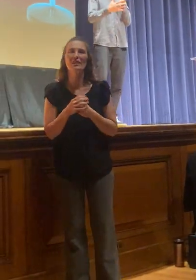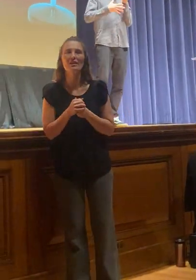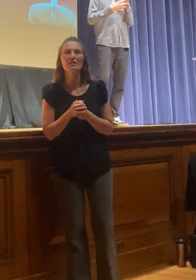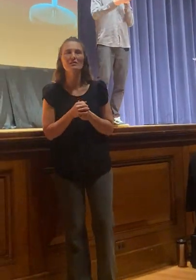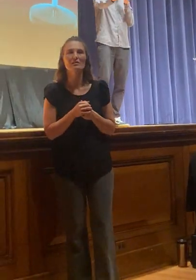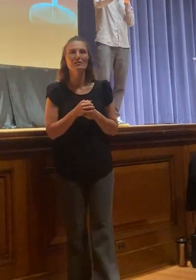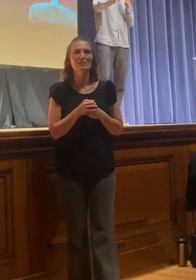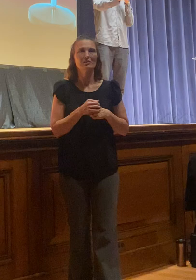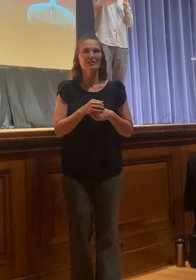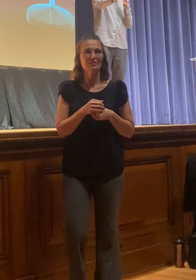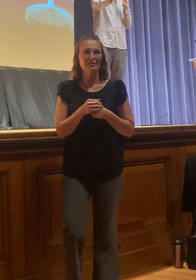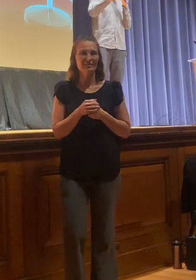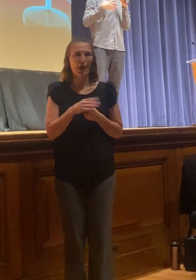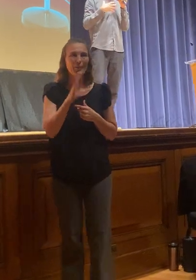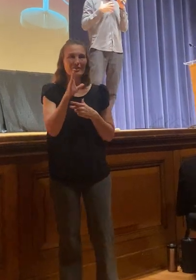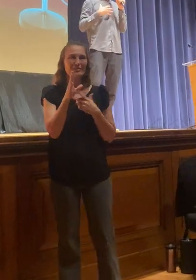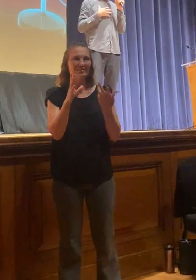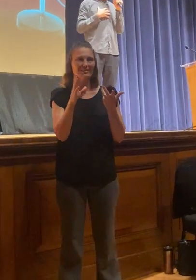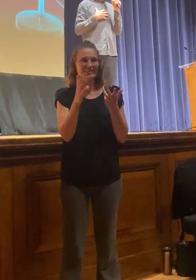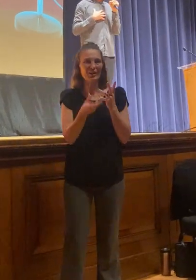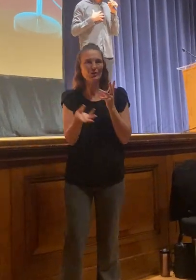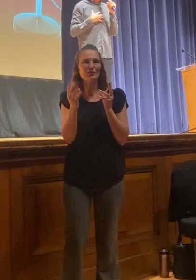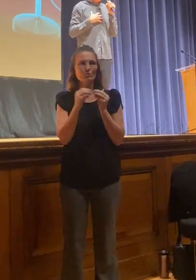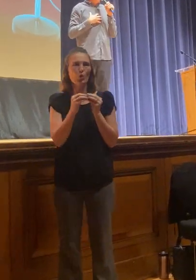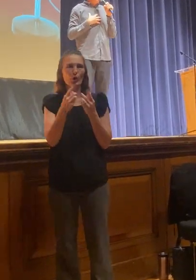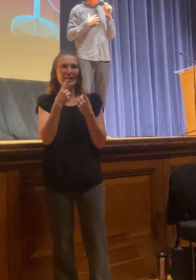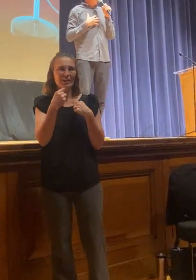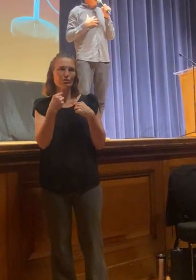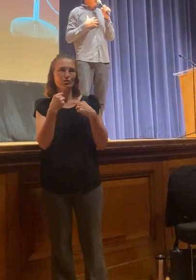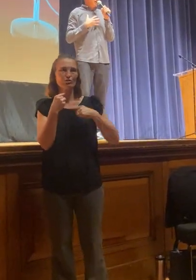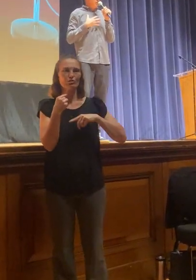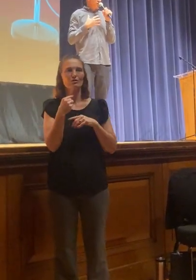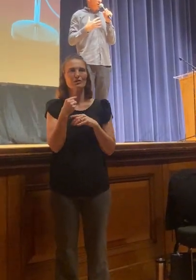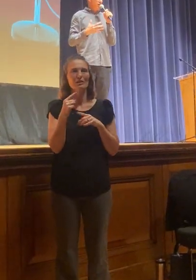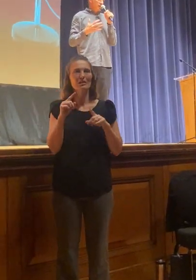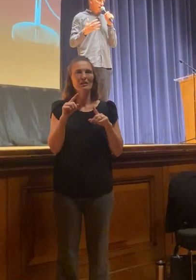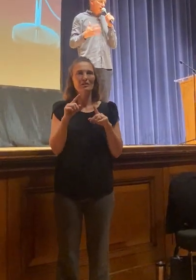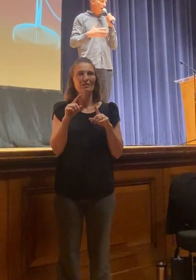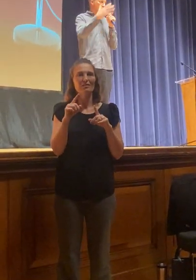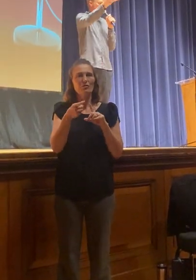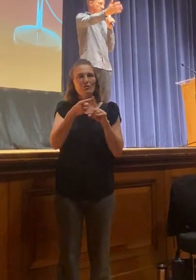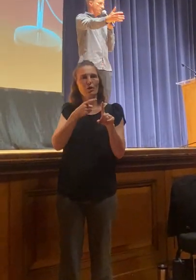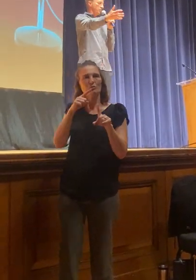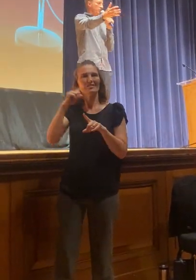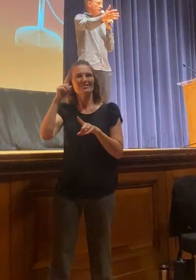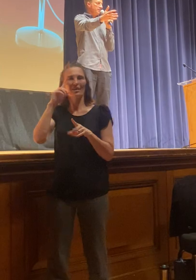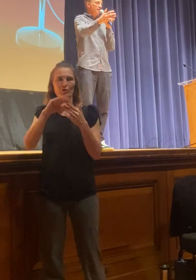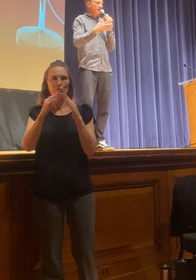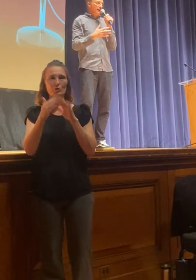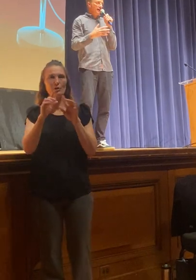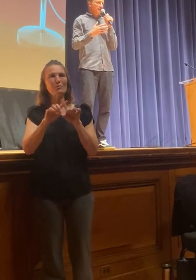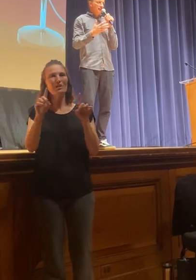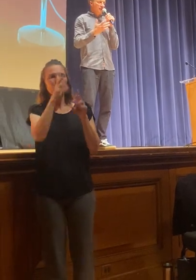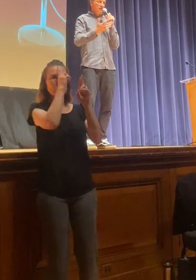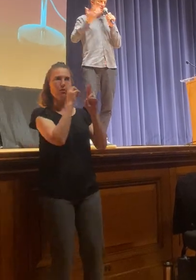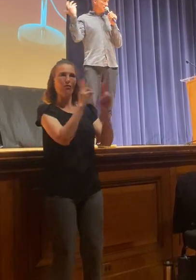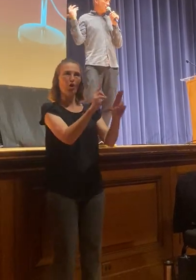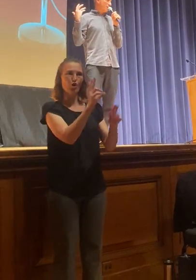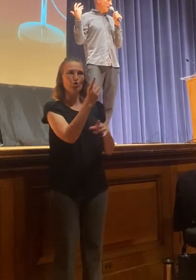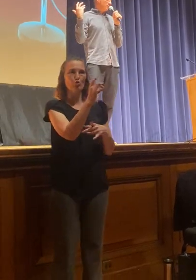It was more of an answer to the deaf community who was asking me about it, but it was more of an honor to Chris, and